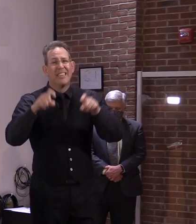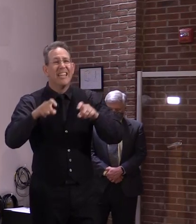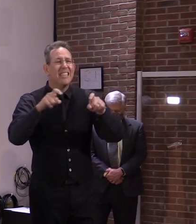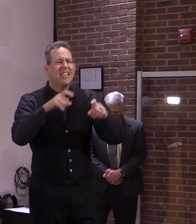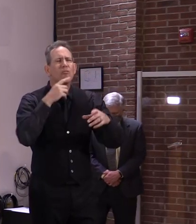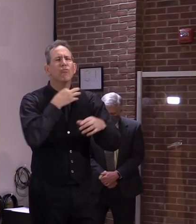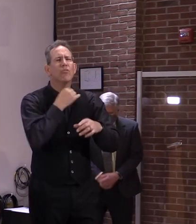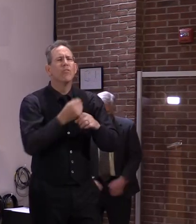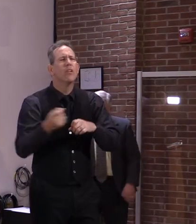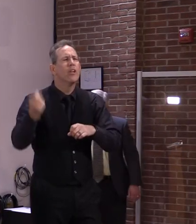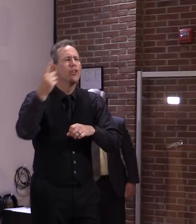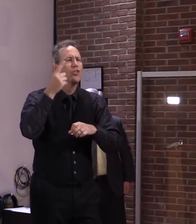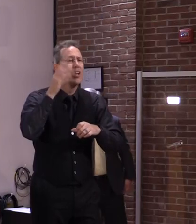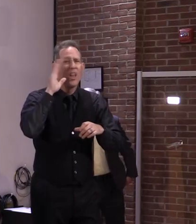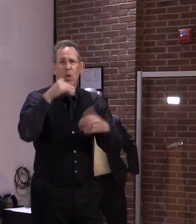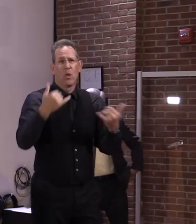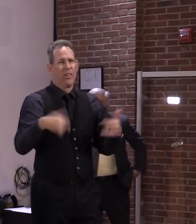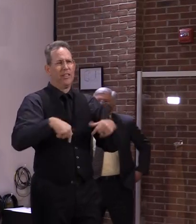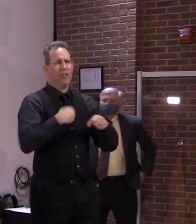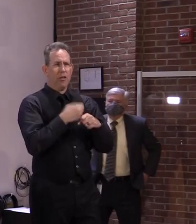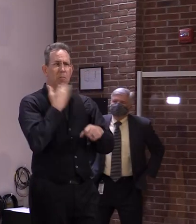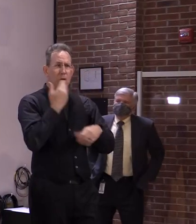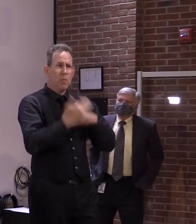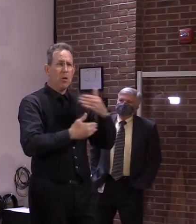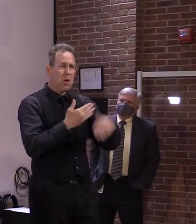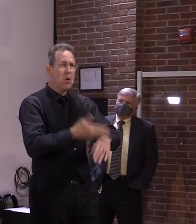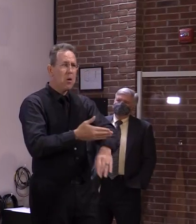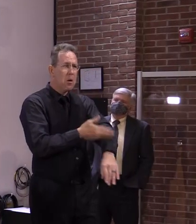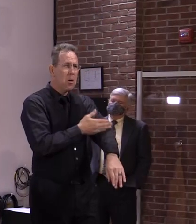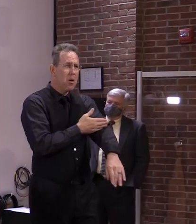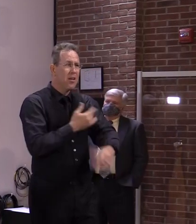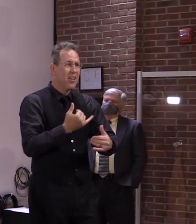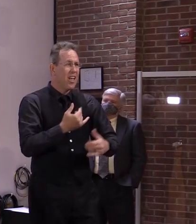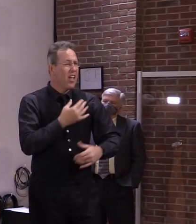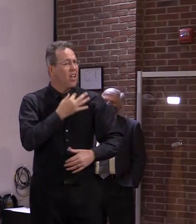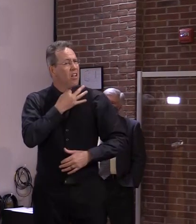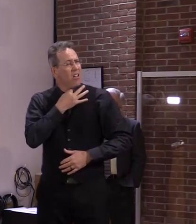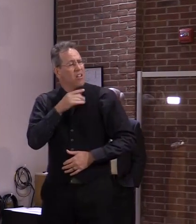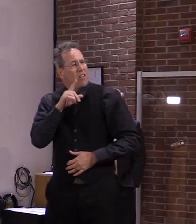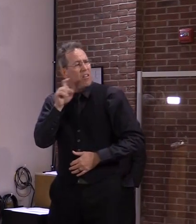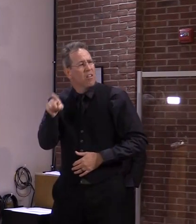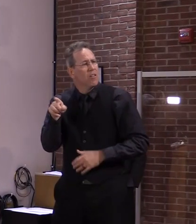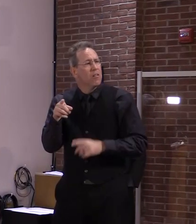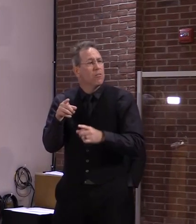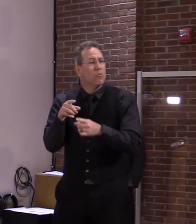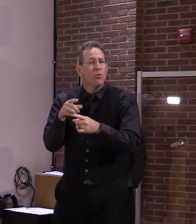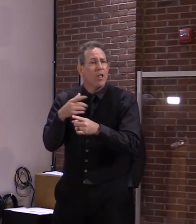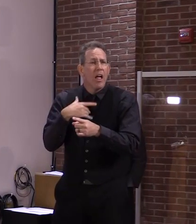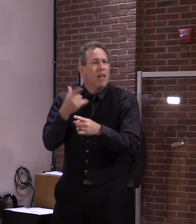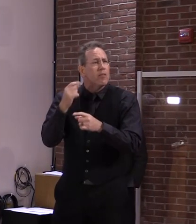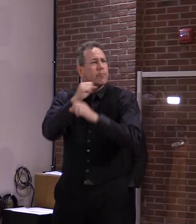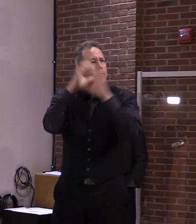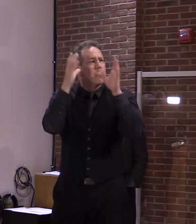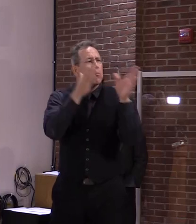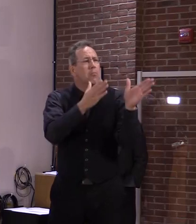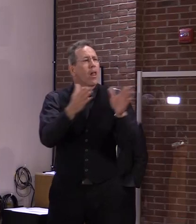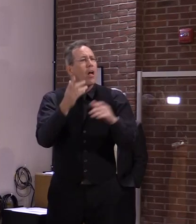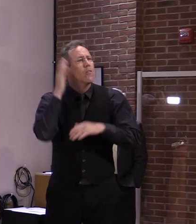Many questions remain unanswered, and do you have plans in place